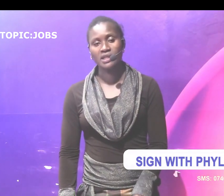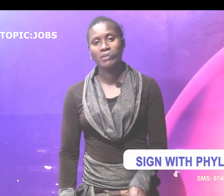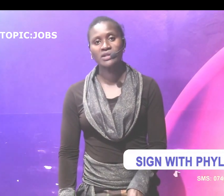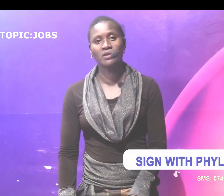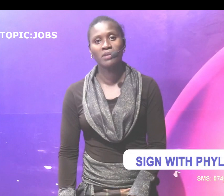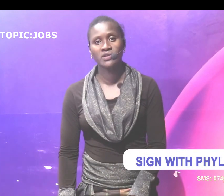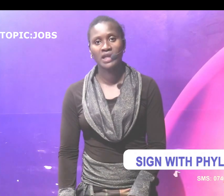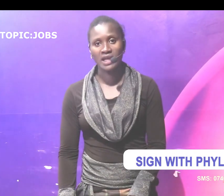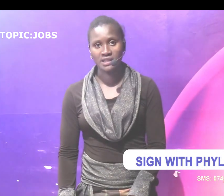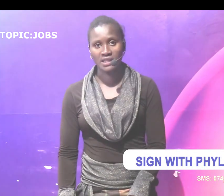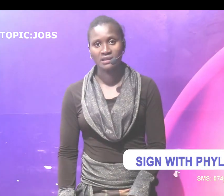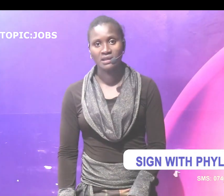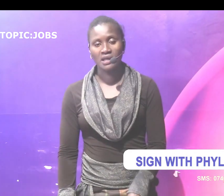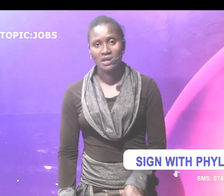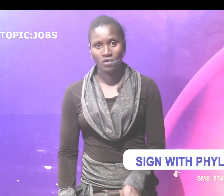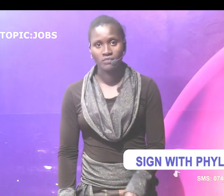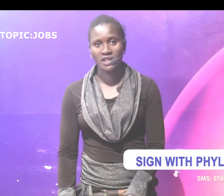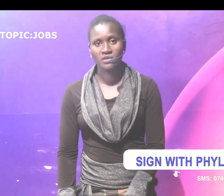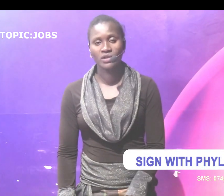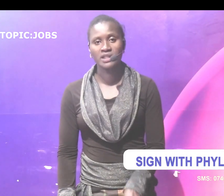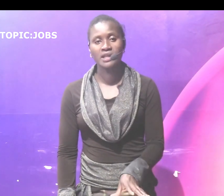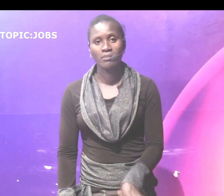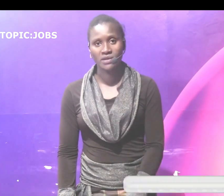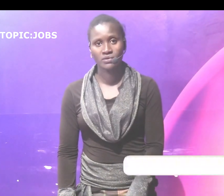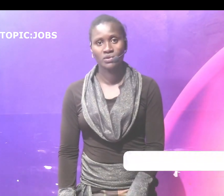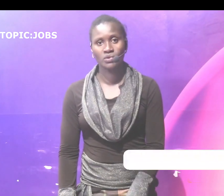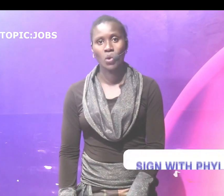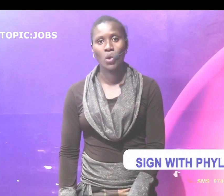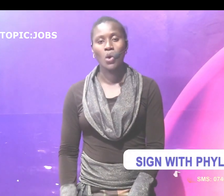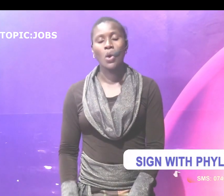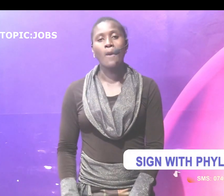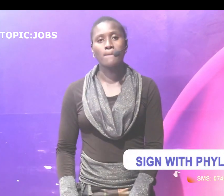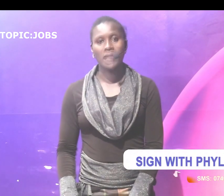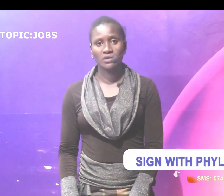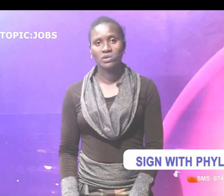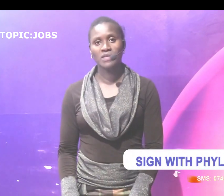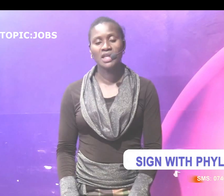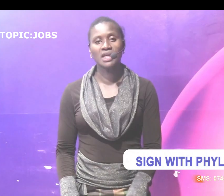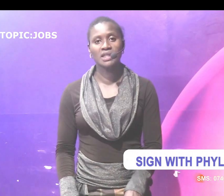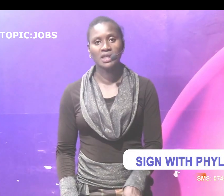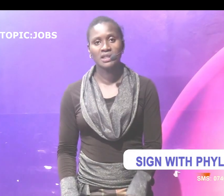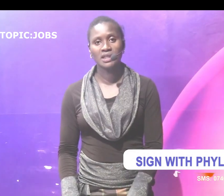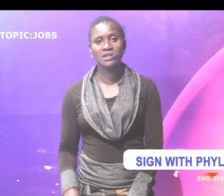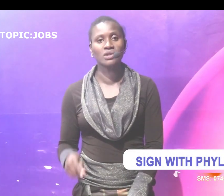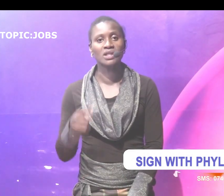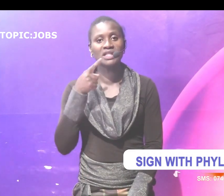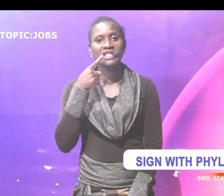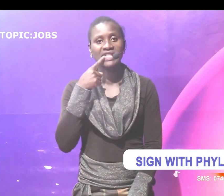we personalize that object, so it is a person. So person meaning it is a dentist, so